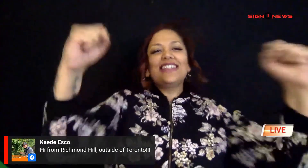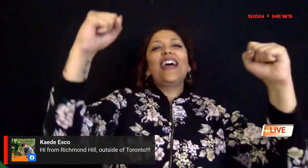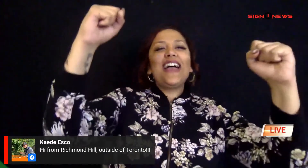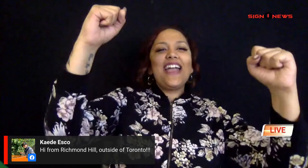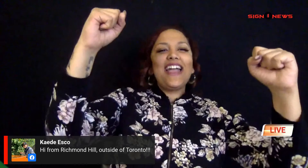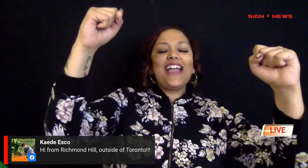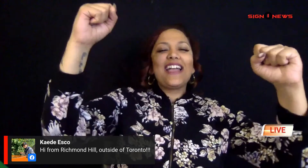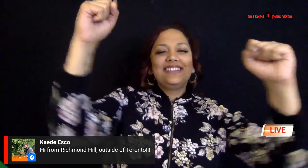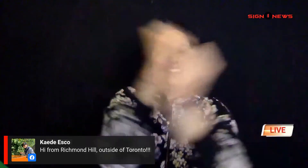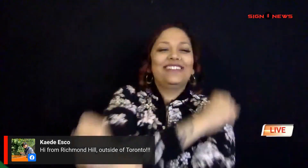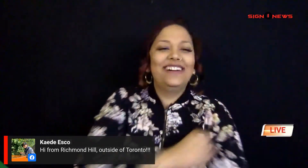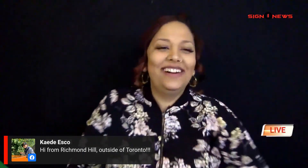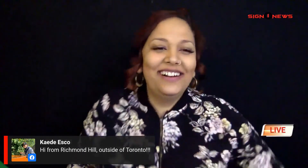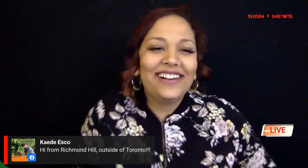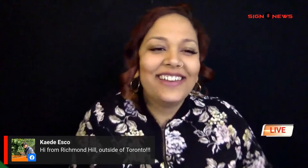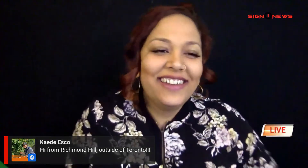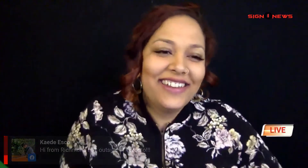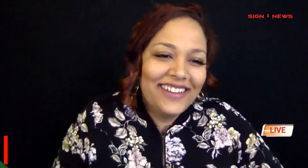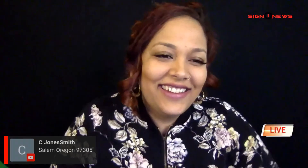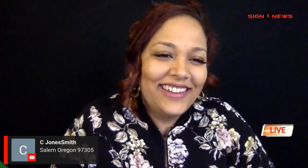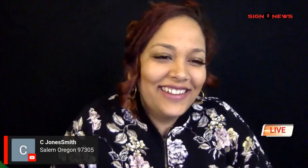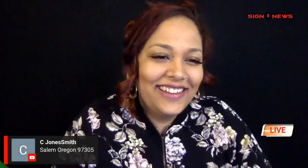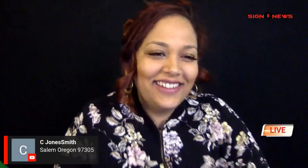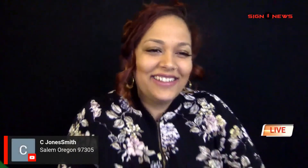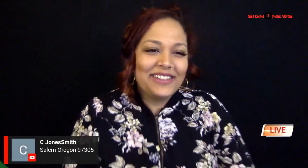From Toronto.